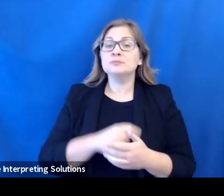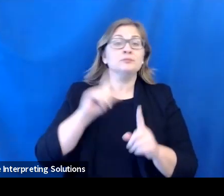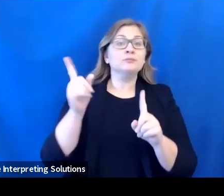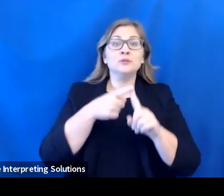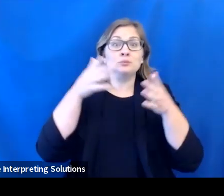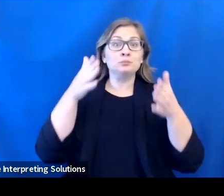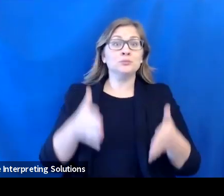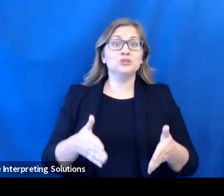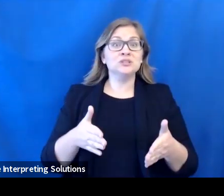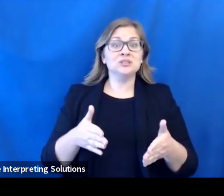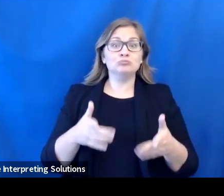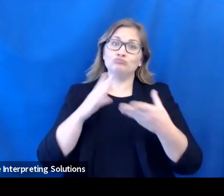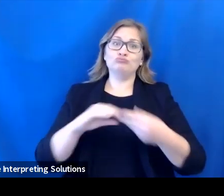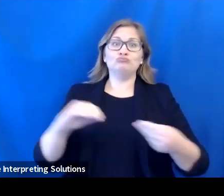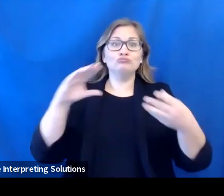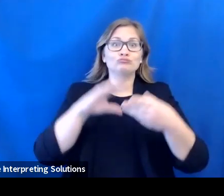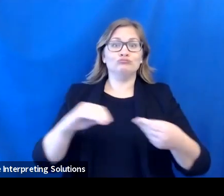is yours.